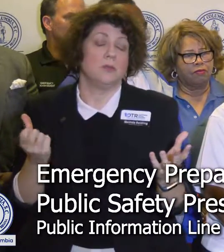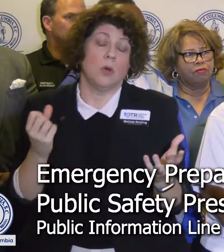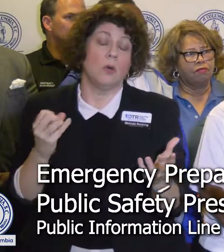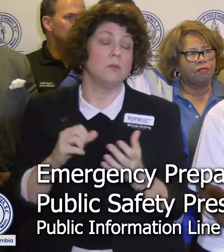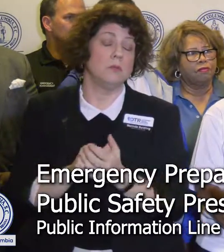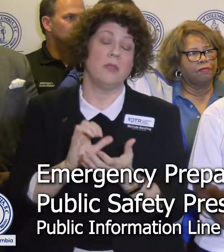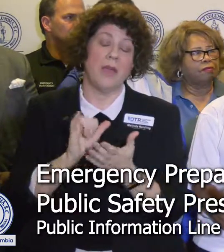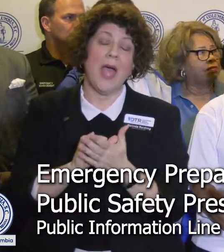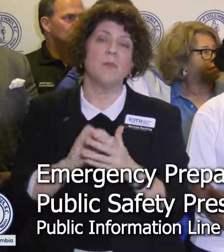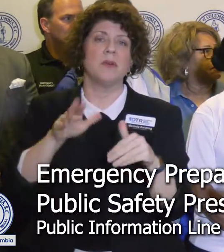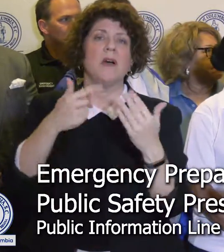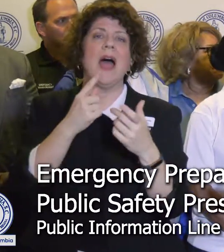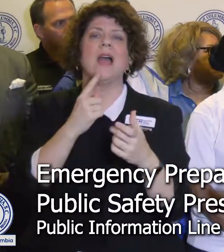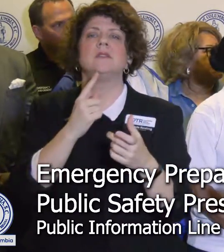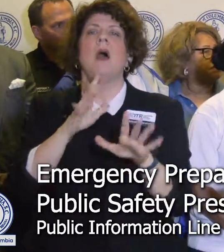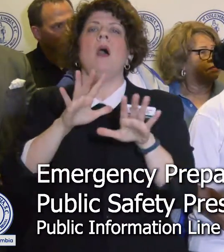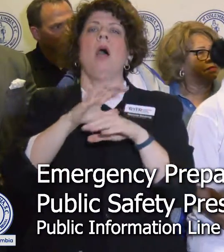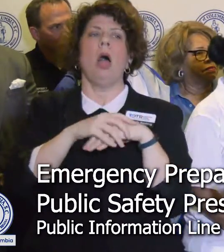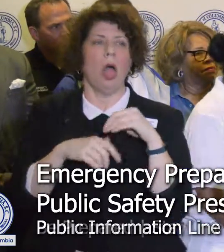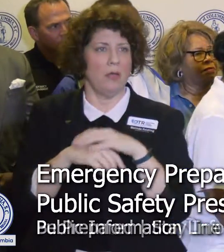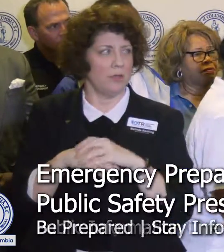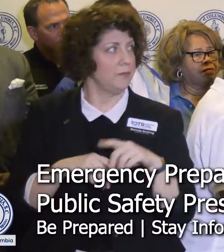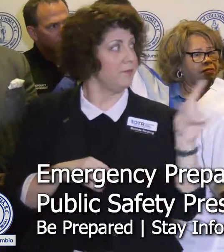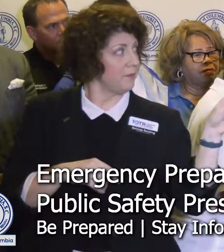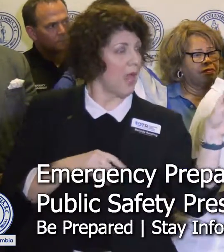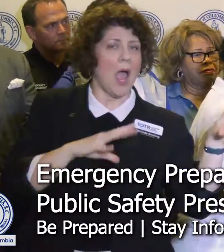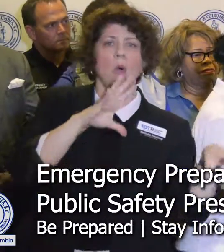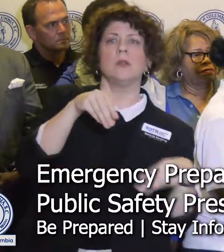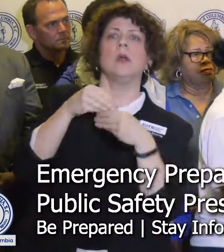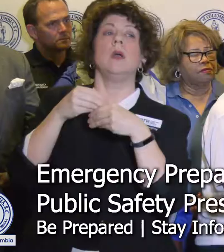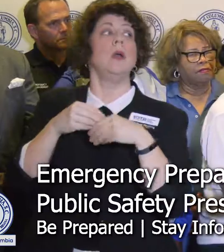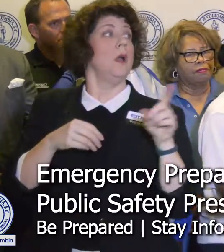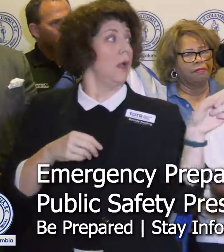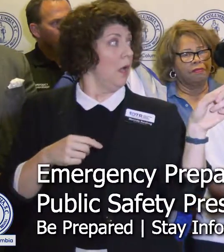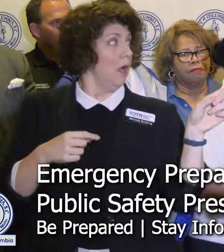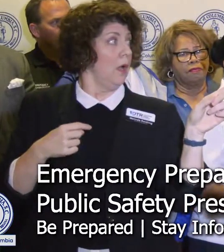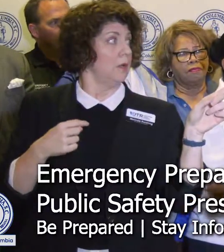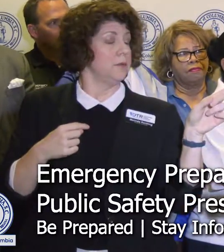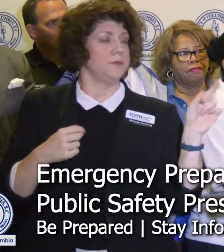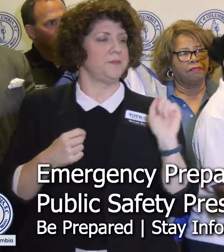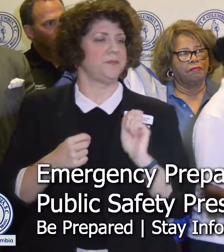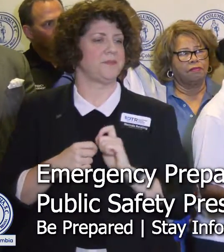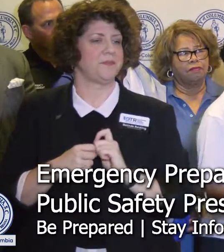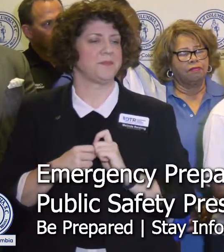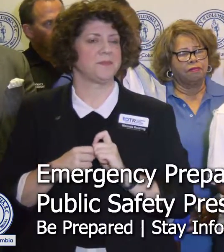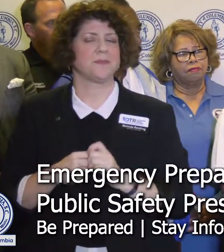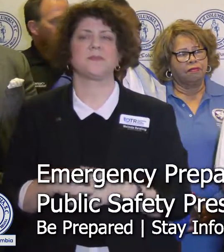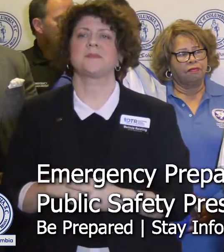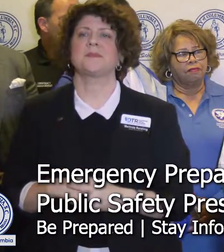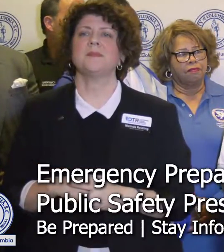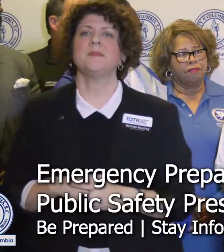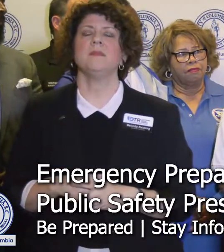public. Can I say something to that? Absolutely. I drove around the district.